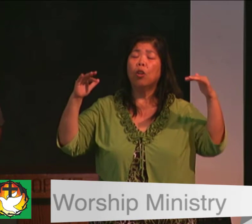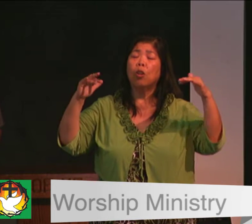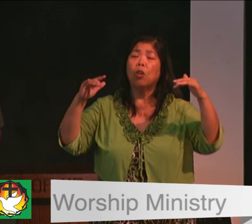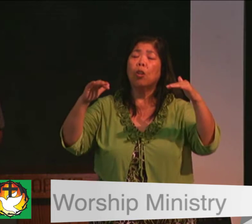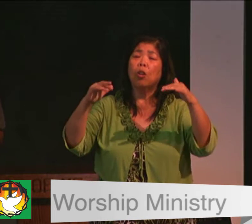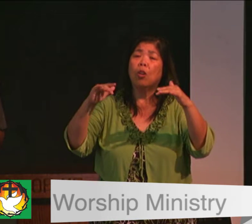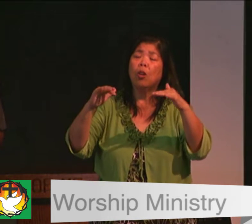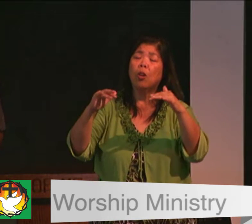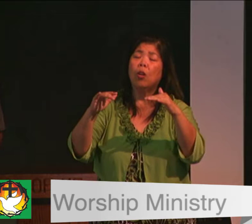gather.